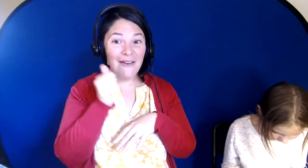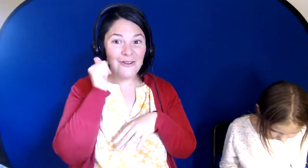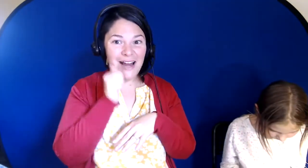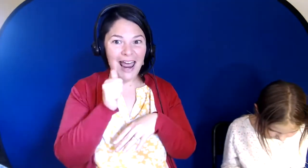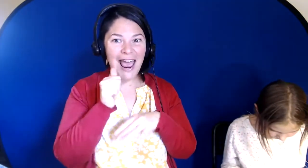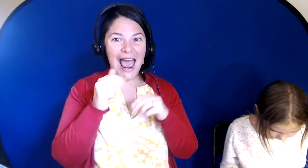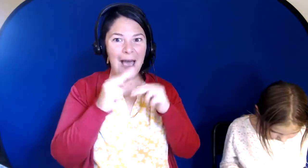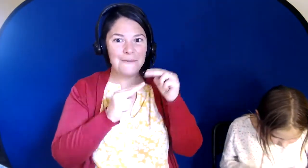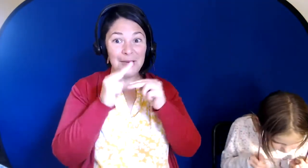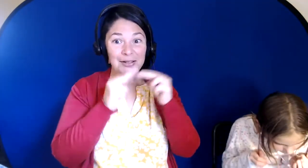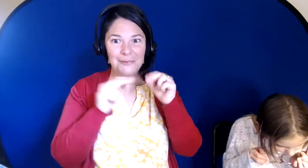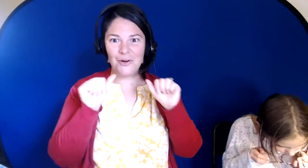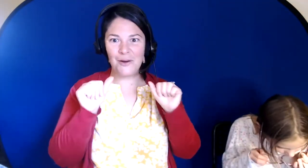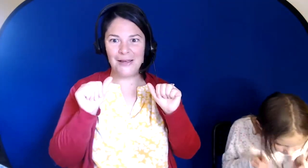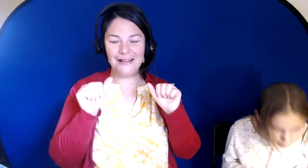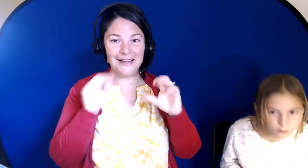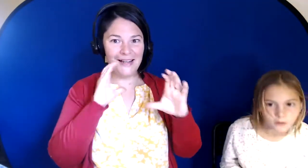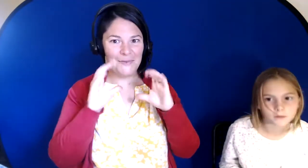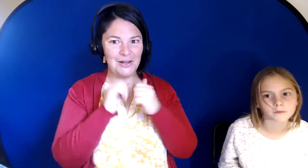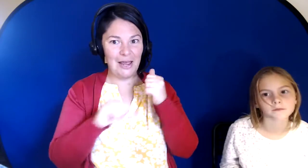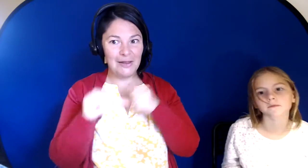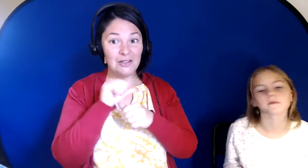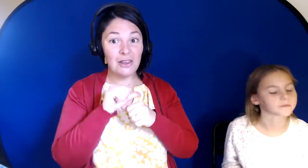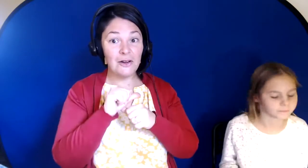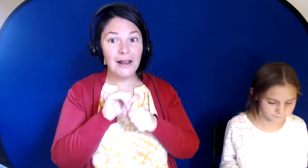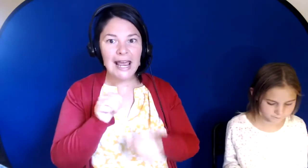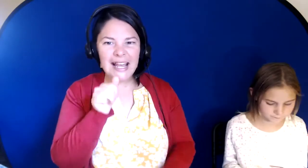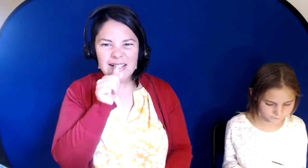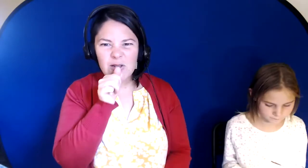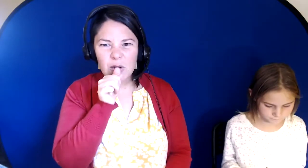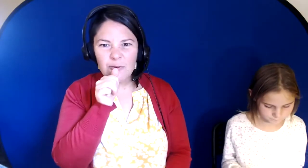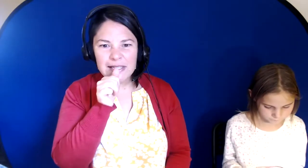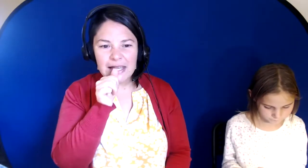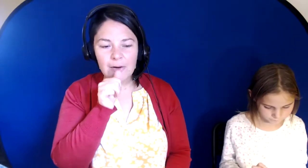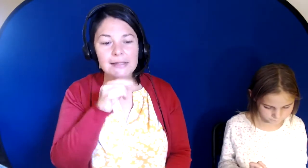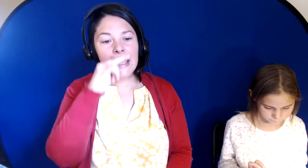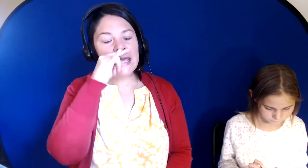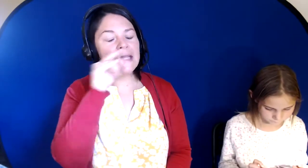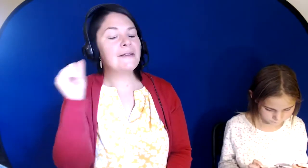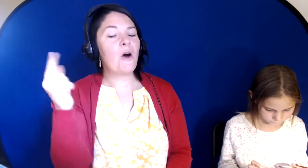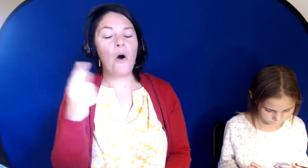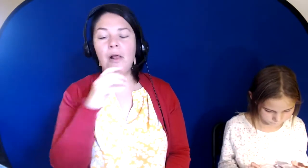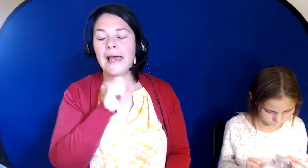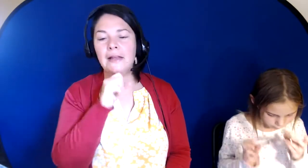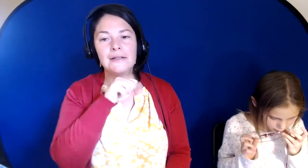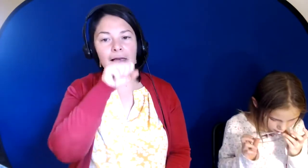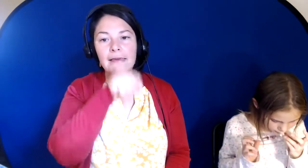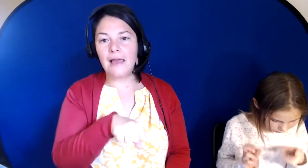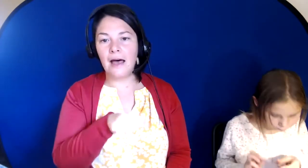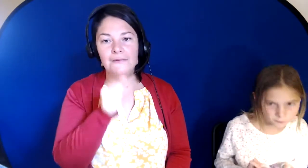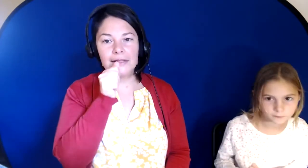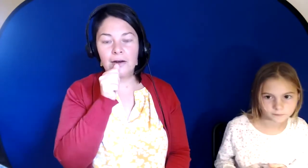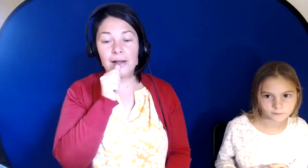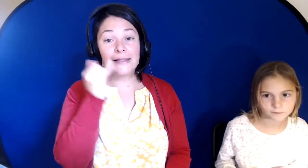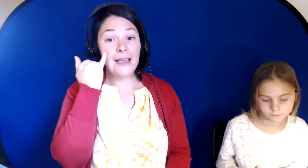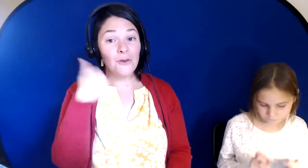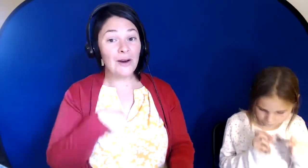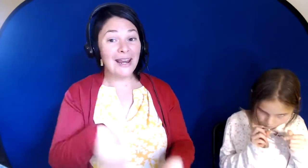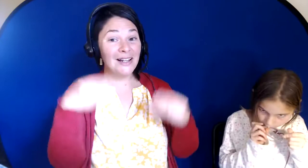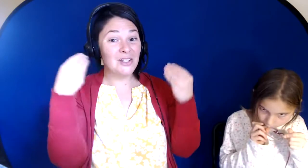day and build up your ability to communicate with each other. It's also good for secrets. Kids of all ages love secrets. If you're in a